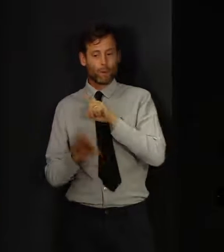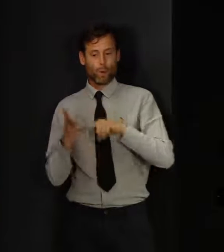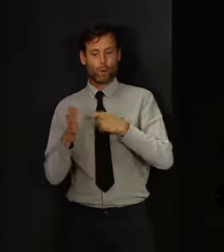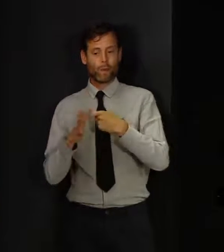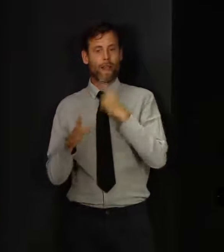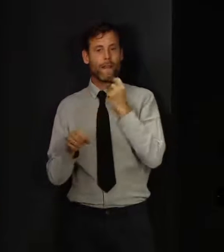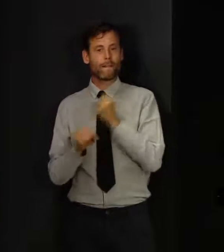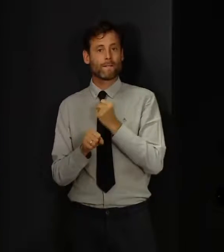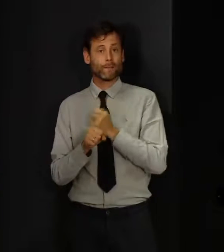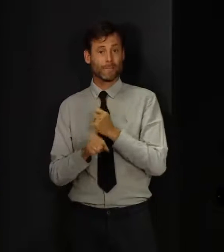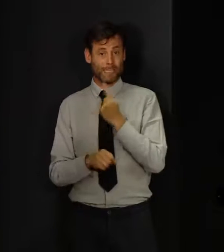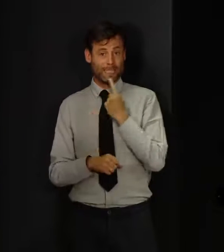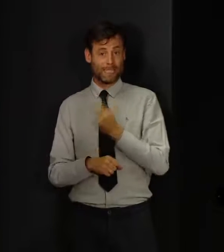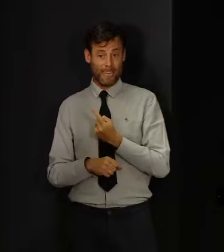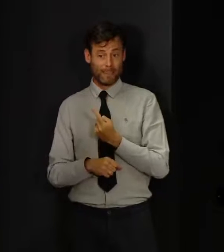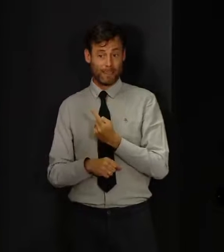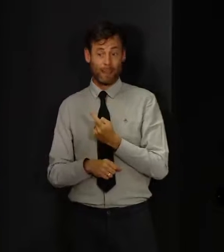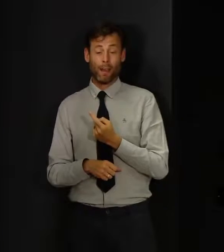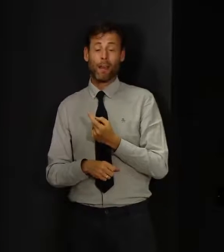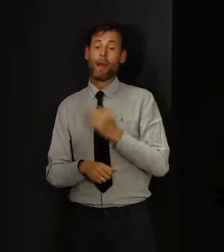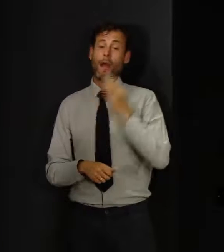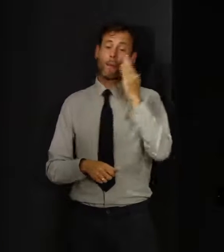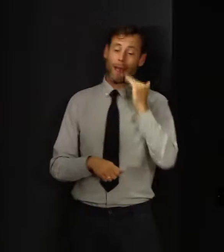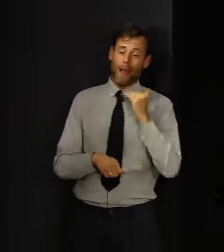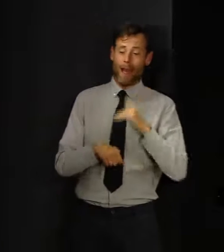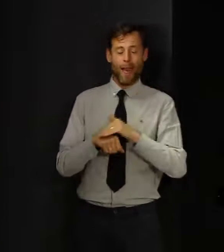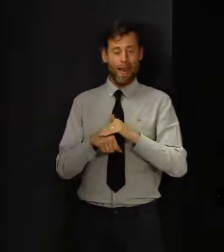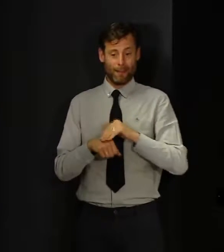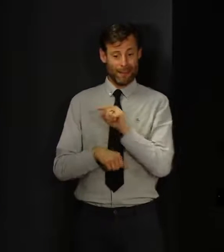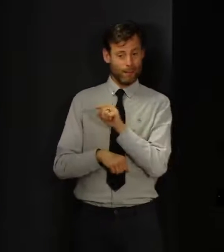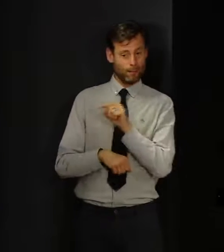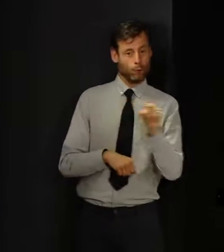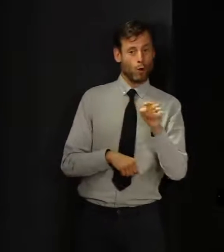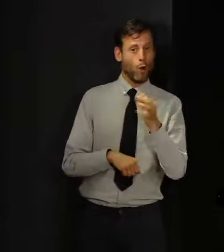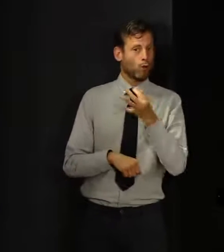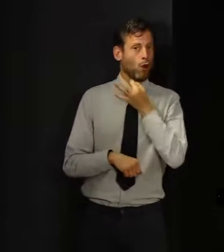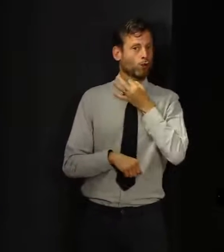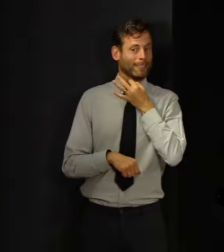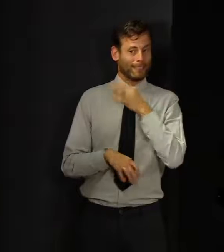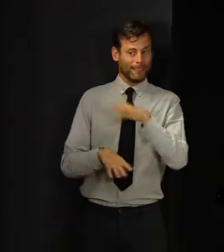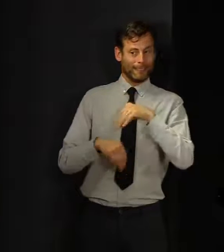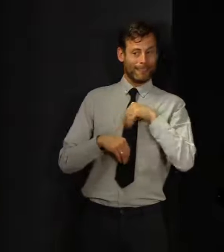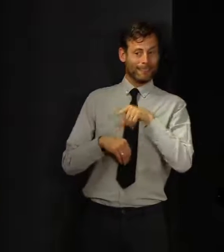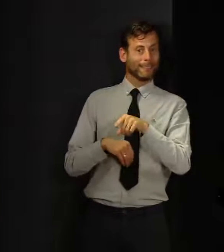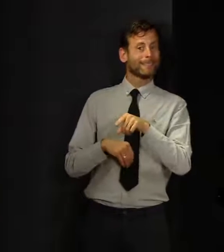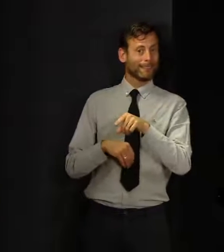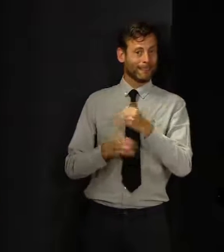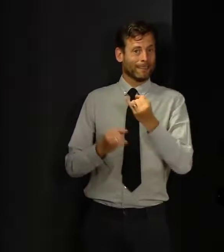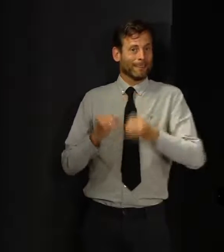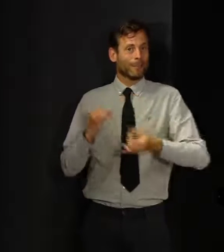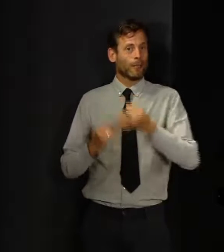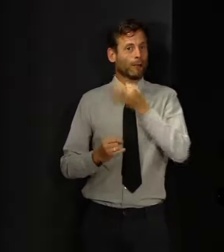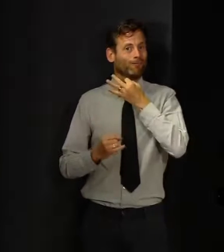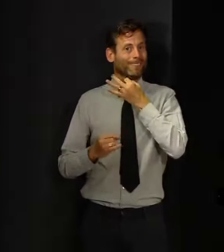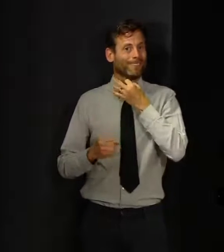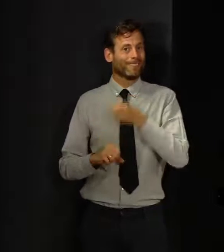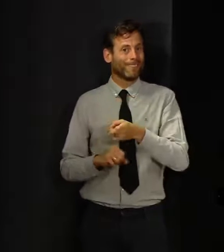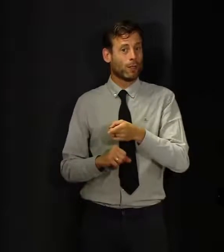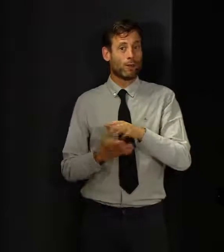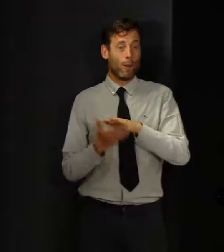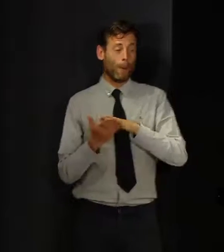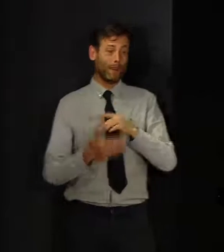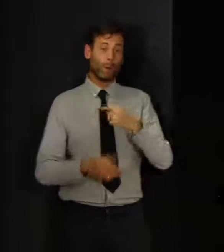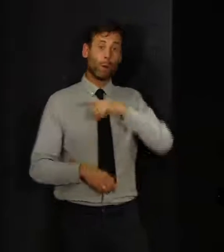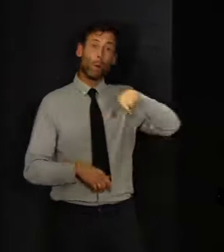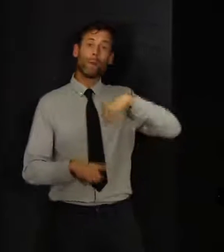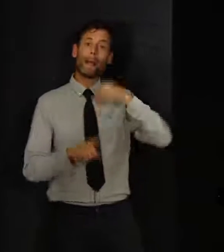government, on the disproportionate impact that COVID-19 can have on the minority ethnic community. So the very people's lives,